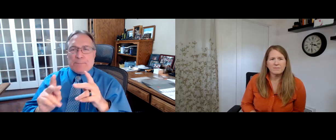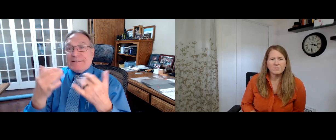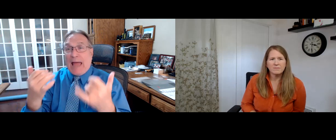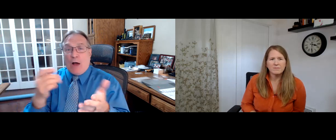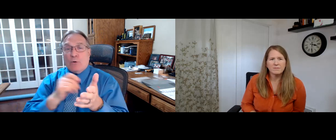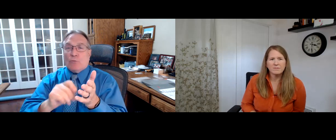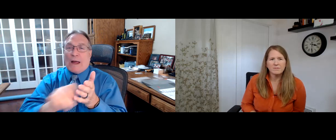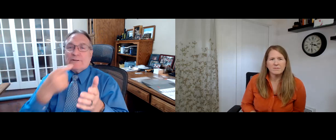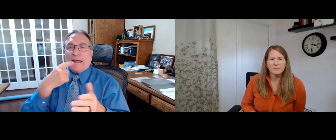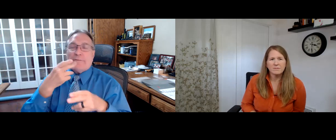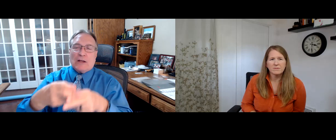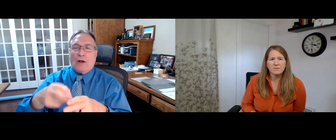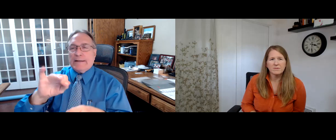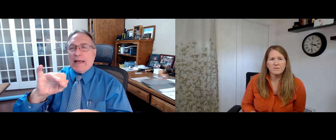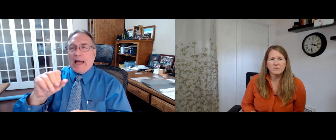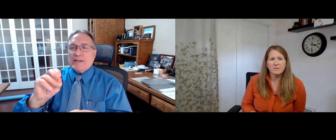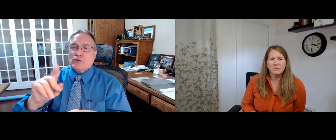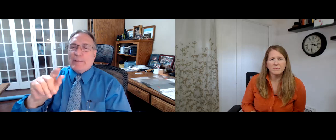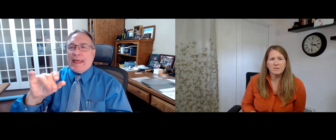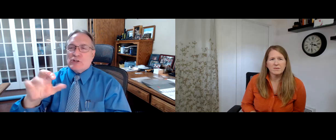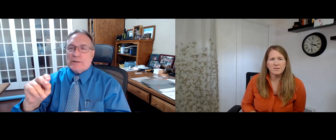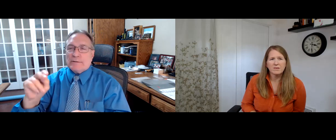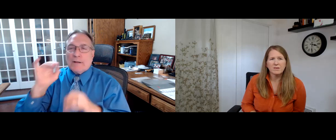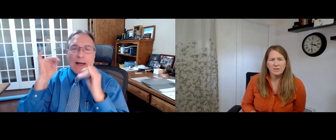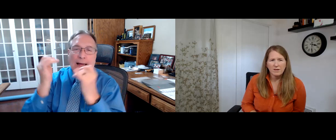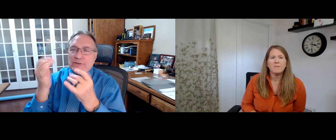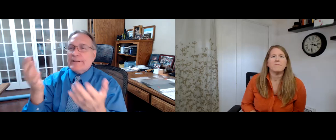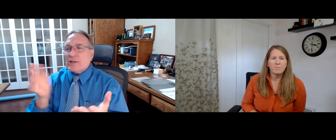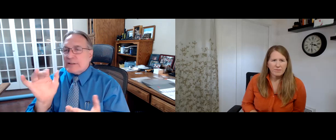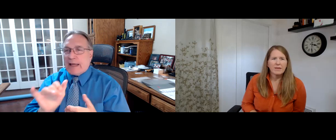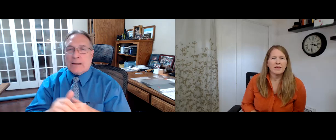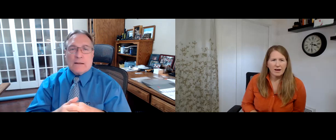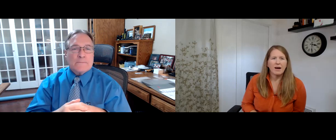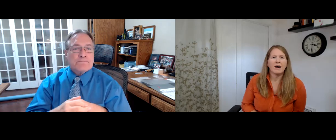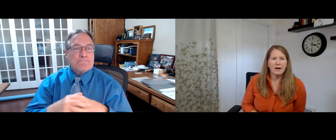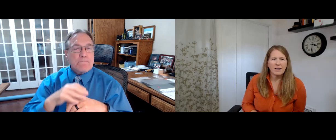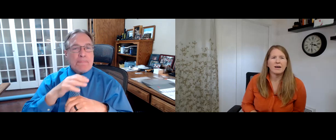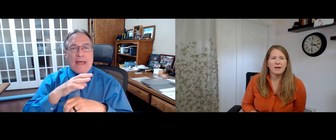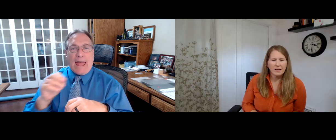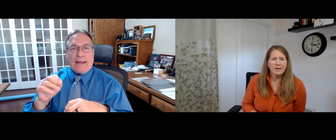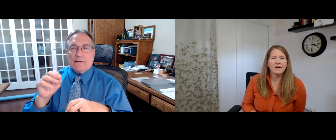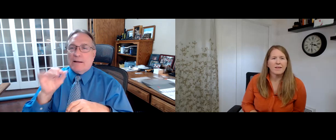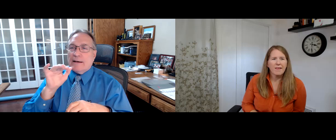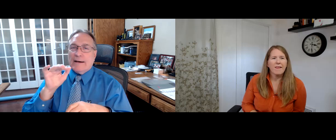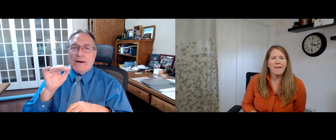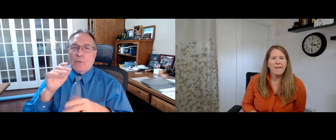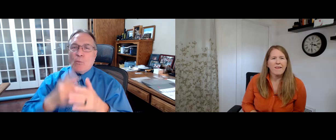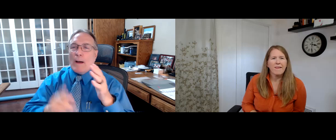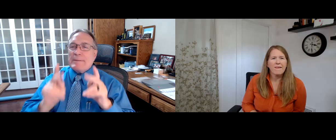People now, right, say they call it isolation like. And what